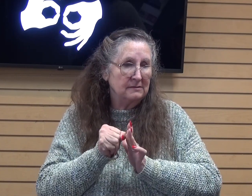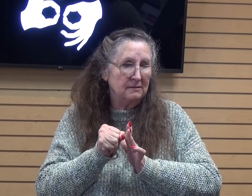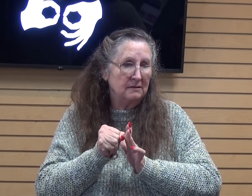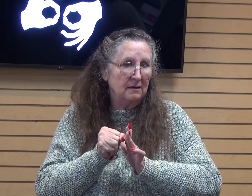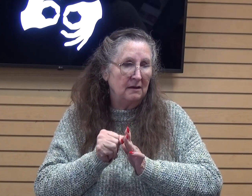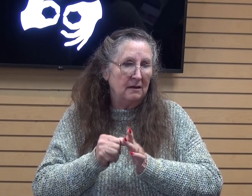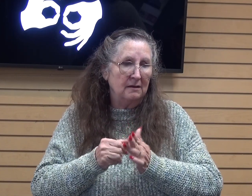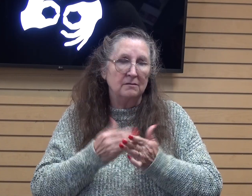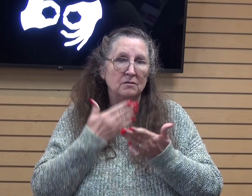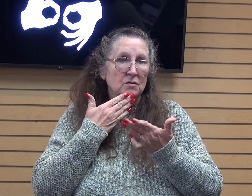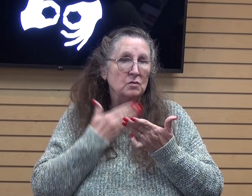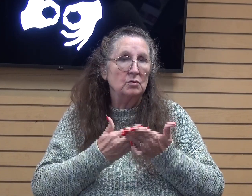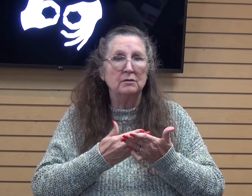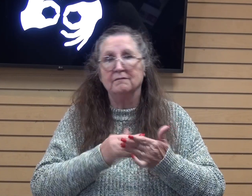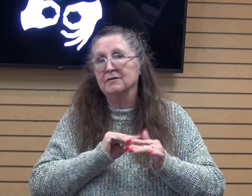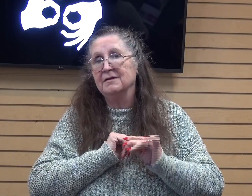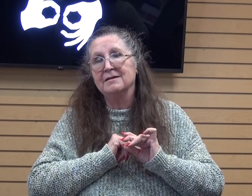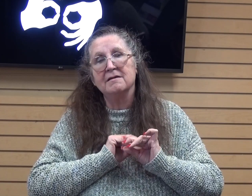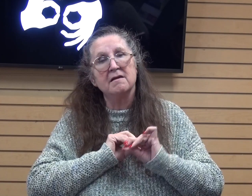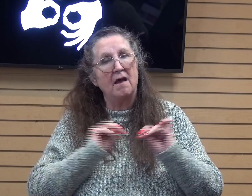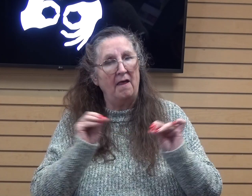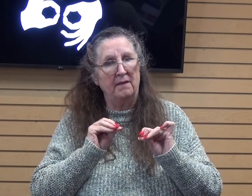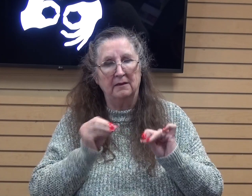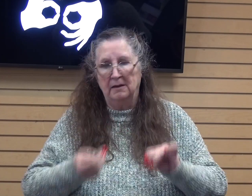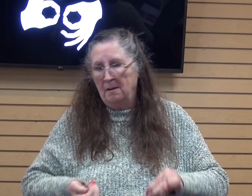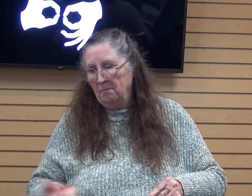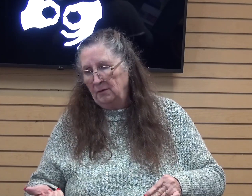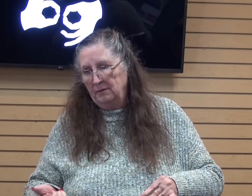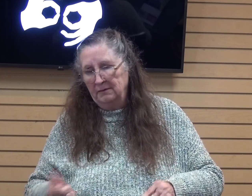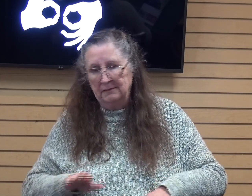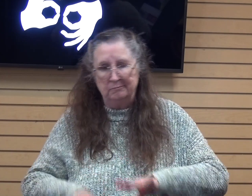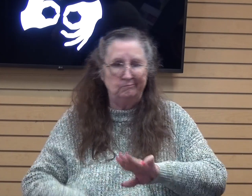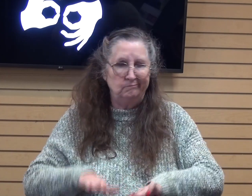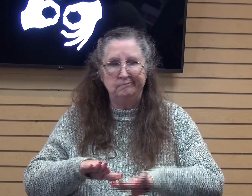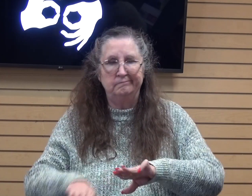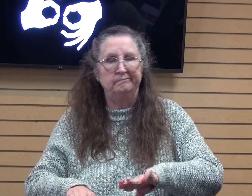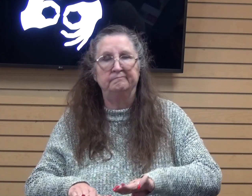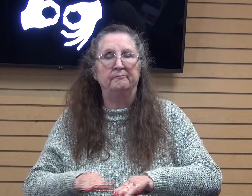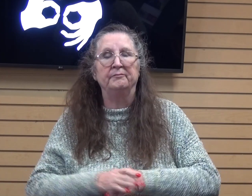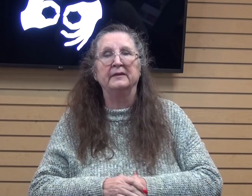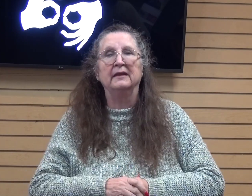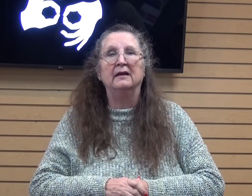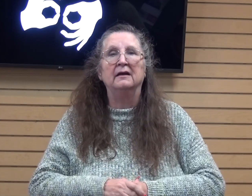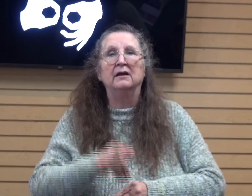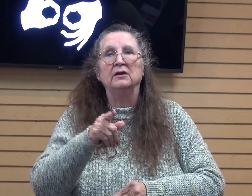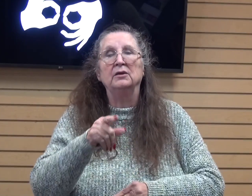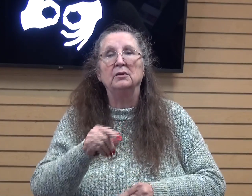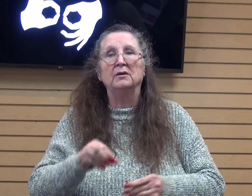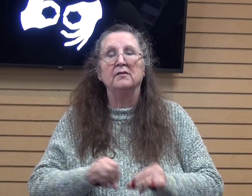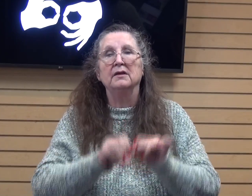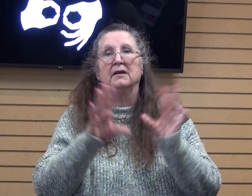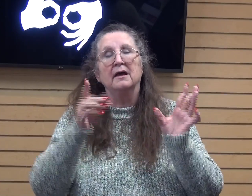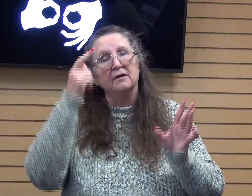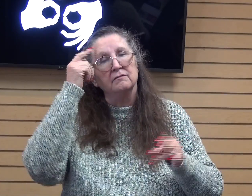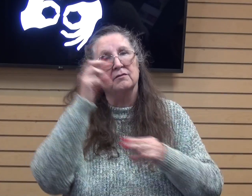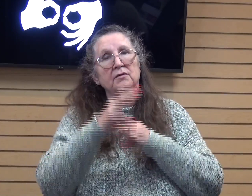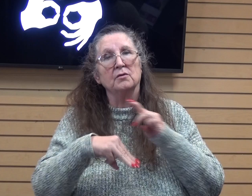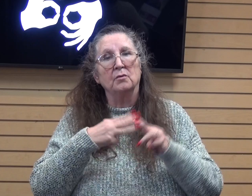for nothing but to be thrown out and trampled underfoot by men. You are the light of the world. A city that is set on a